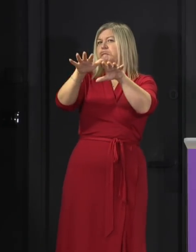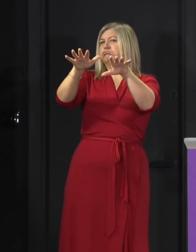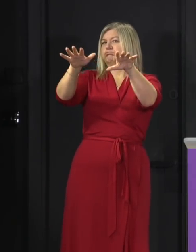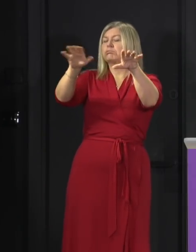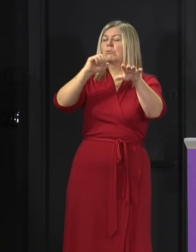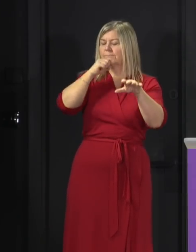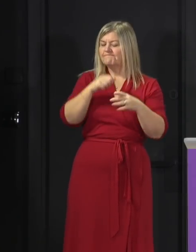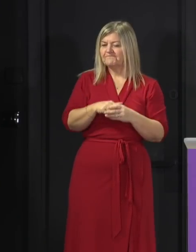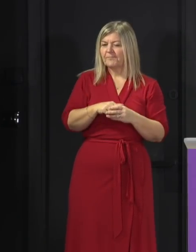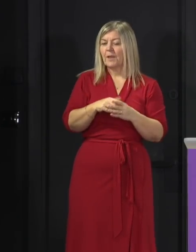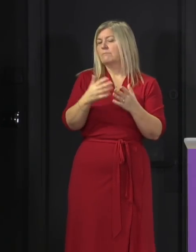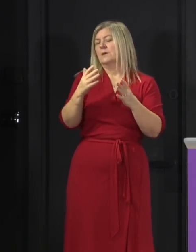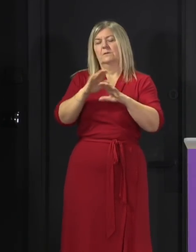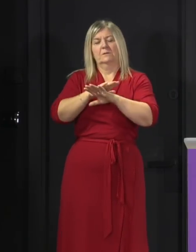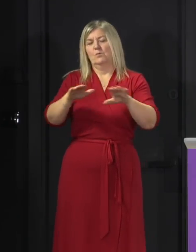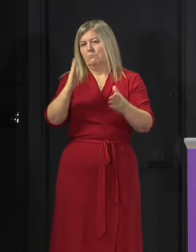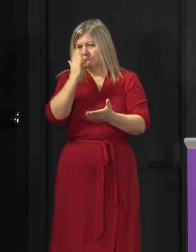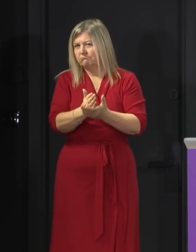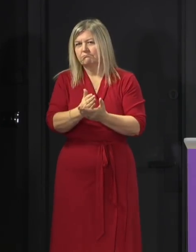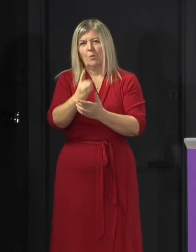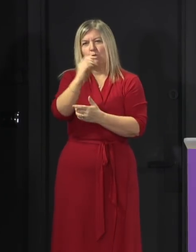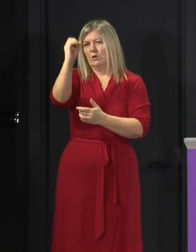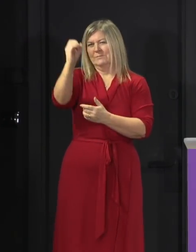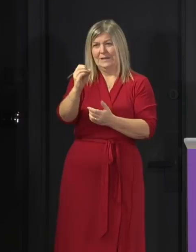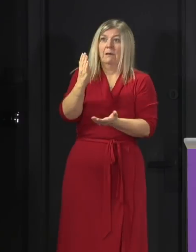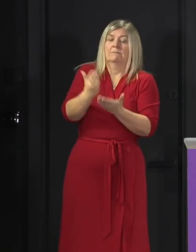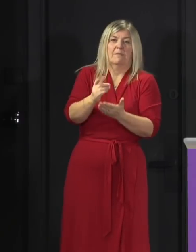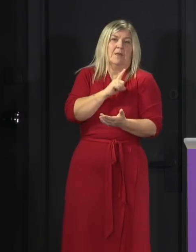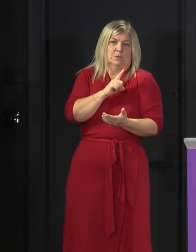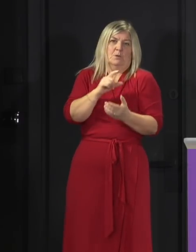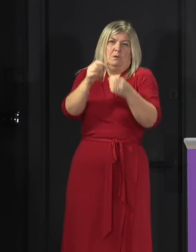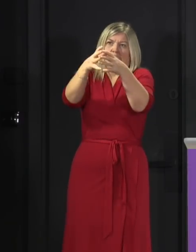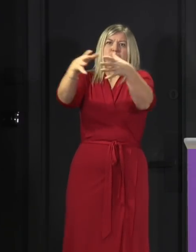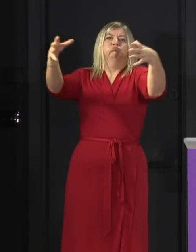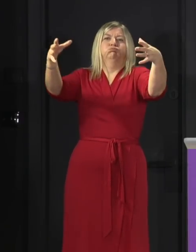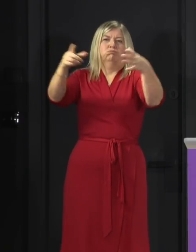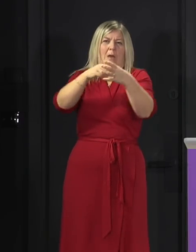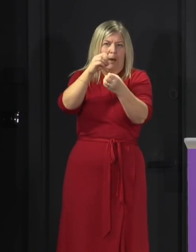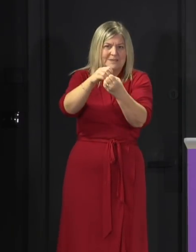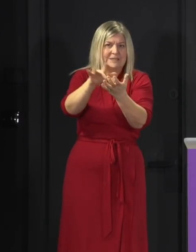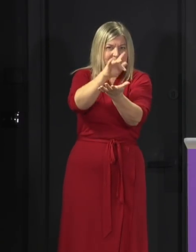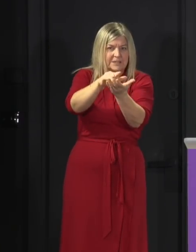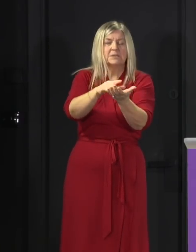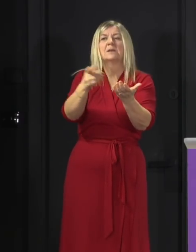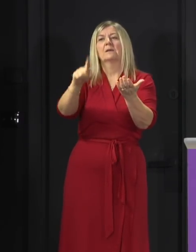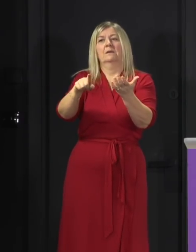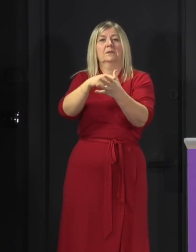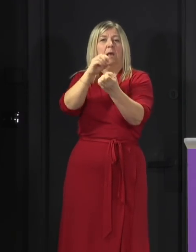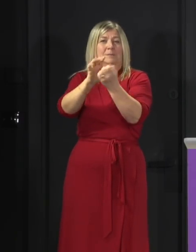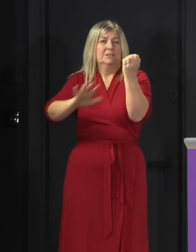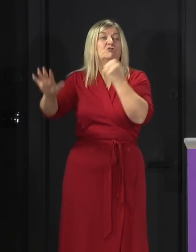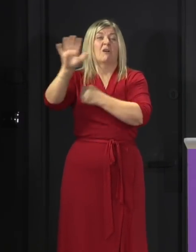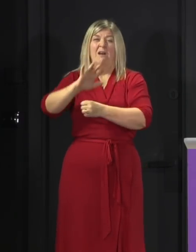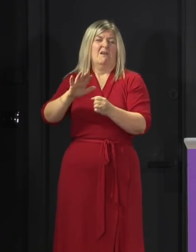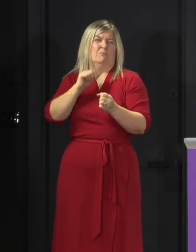am not convinced that they are the sole reason for the increase in cases there. So obviously Aberdeen and Aberdeenshire